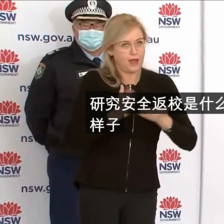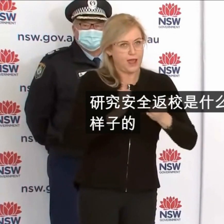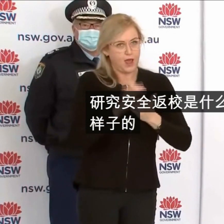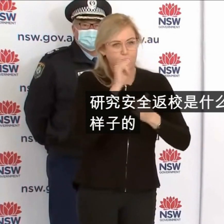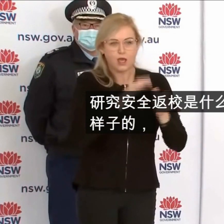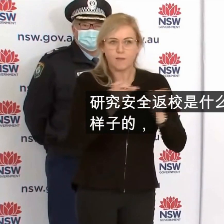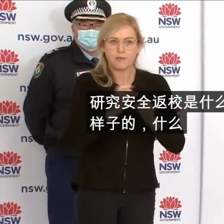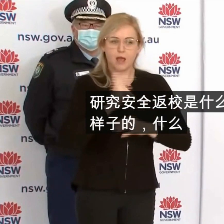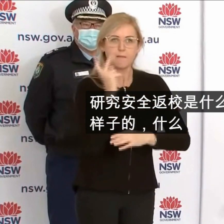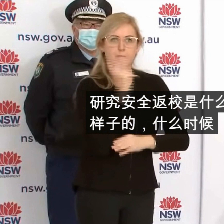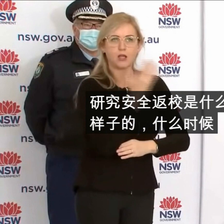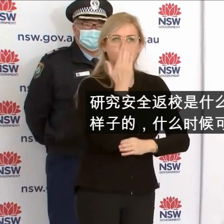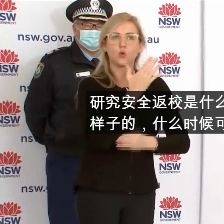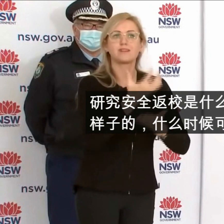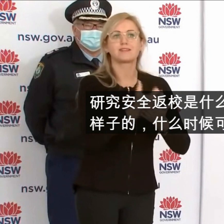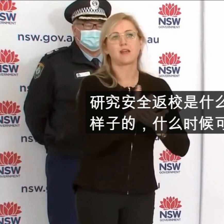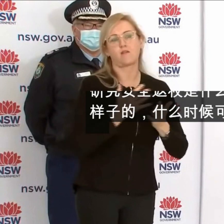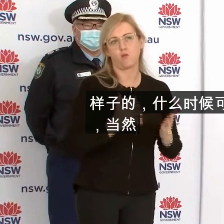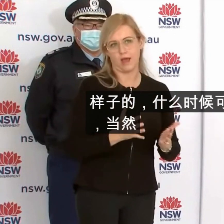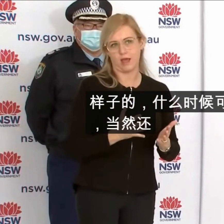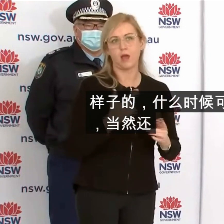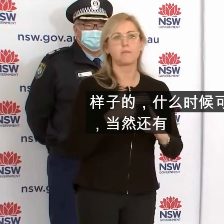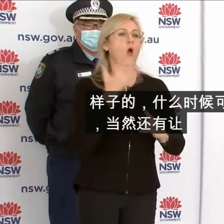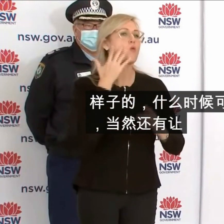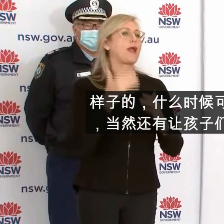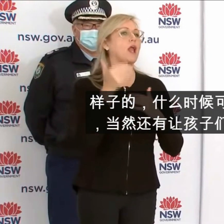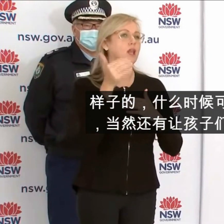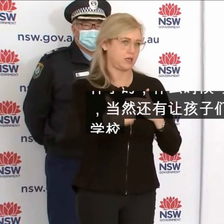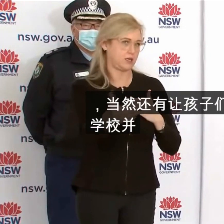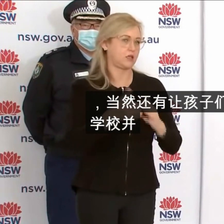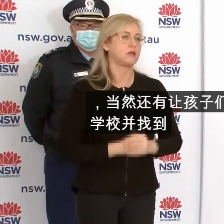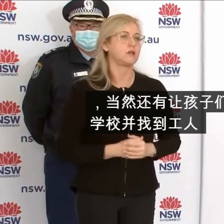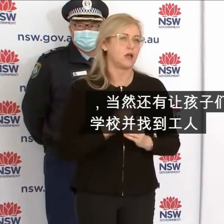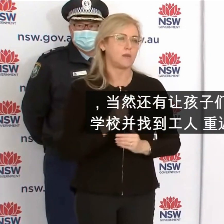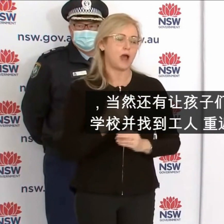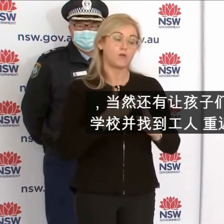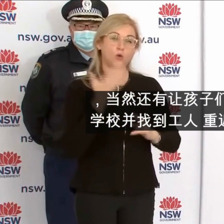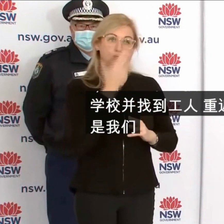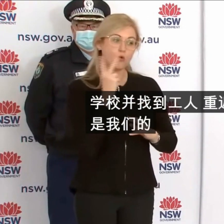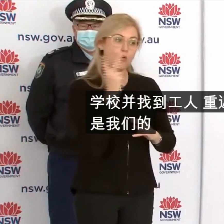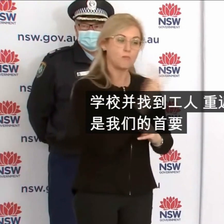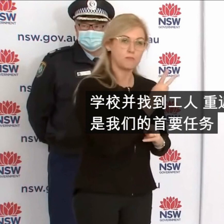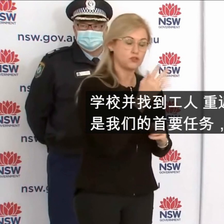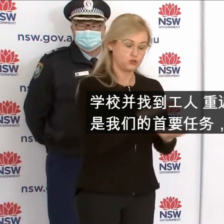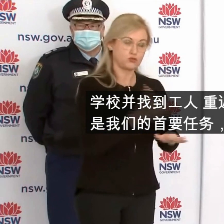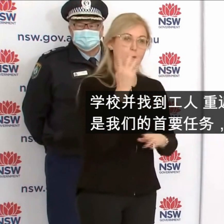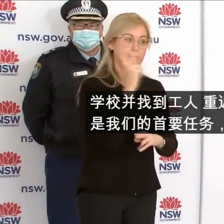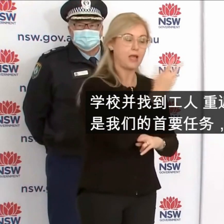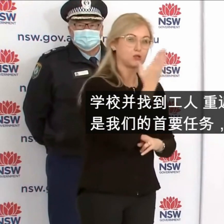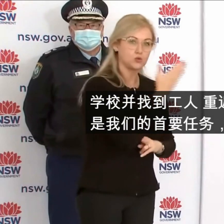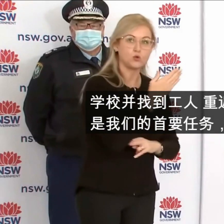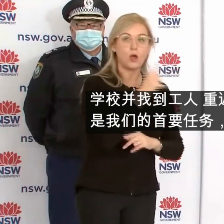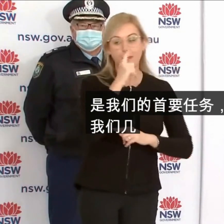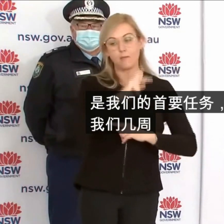to school looks like and when that might occur. And certainly getting kids back to school and getting workers back to work are priorities for us, which